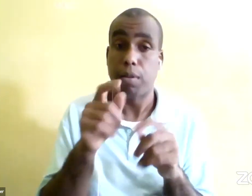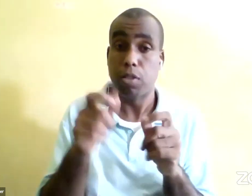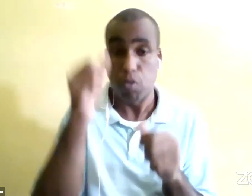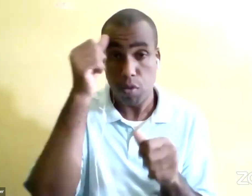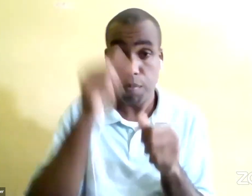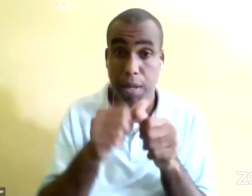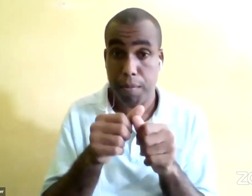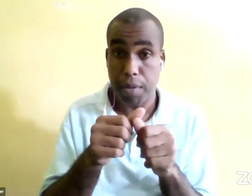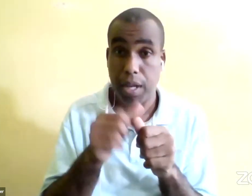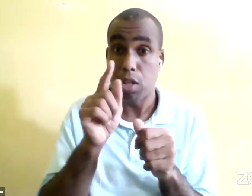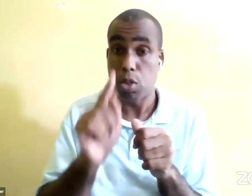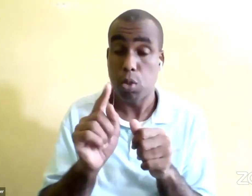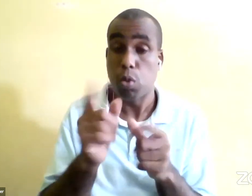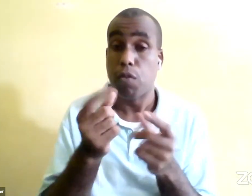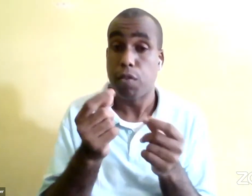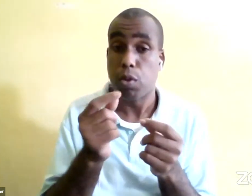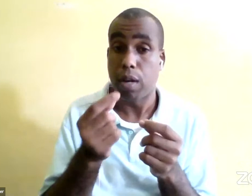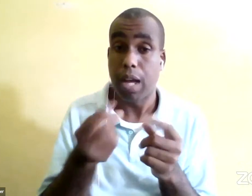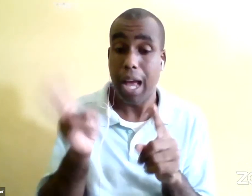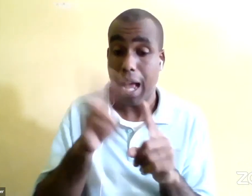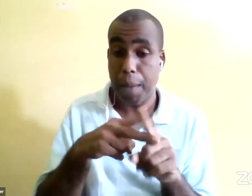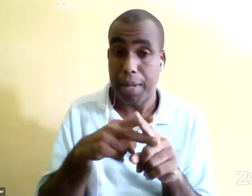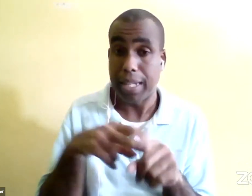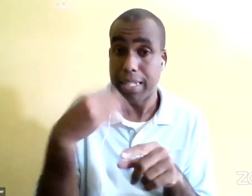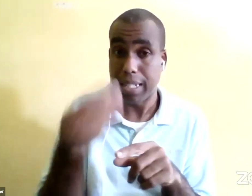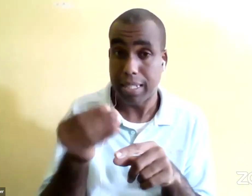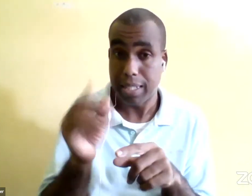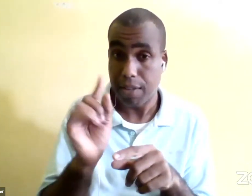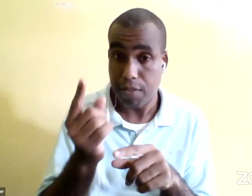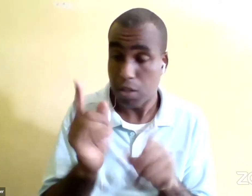supervisor, as in somebody, another lecturer,